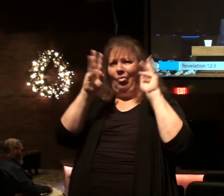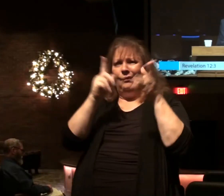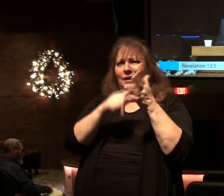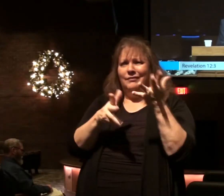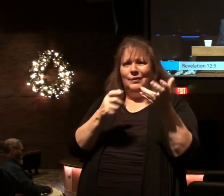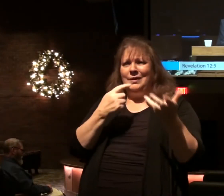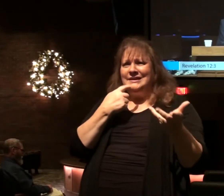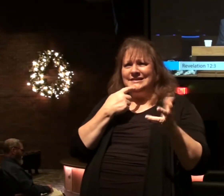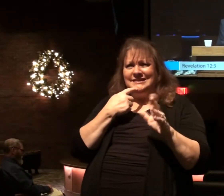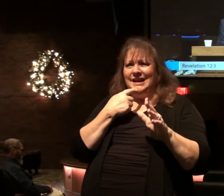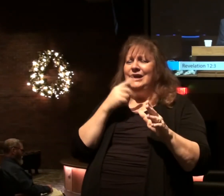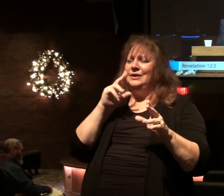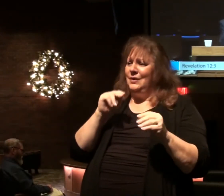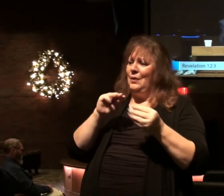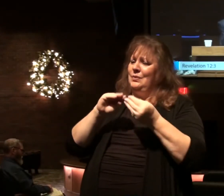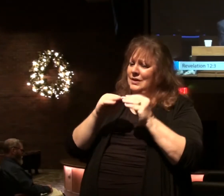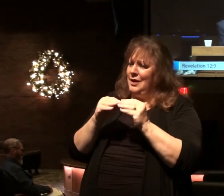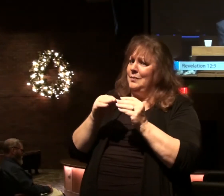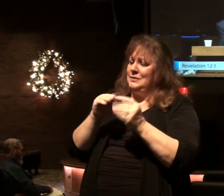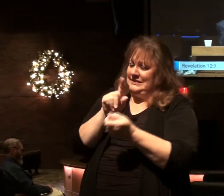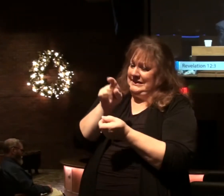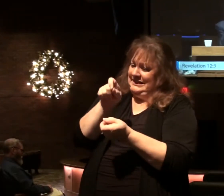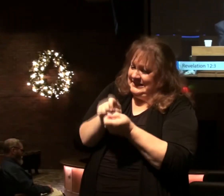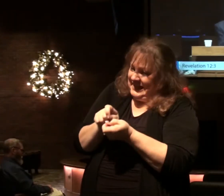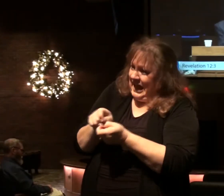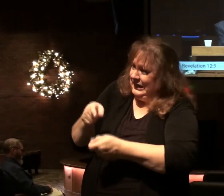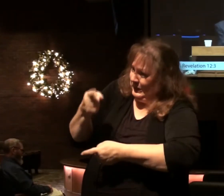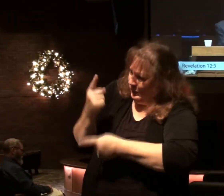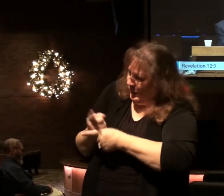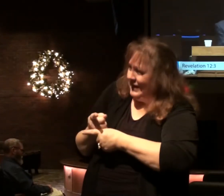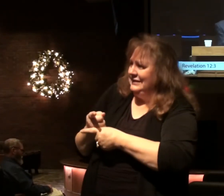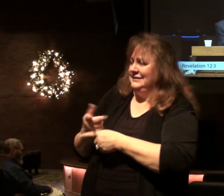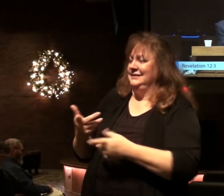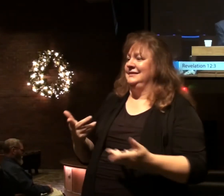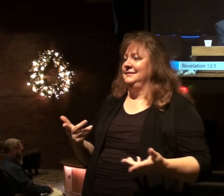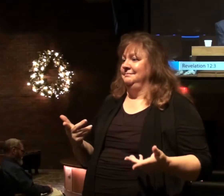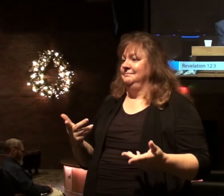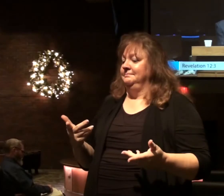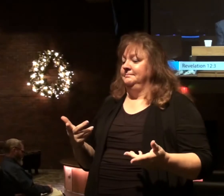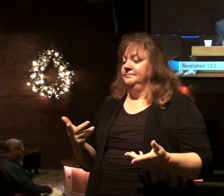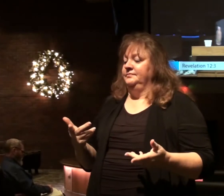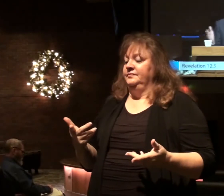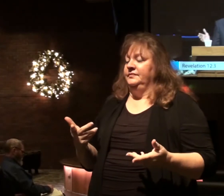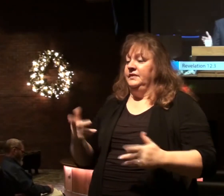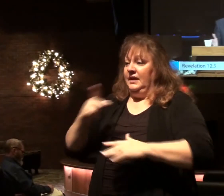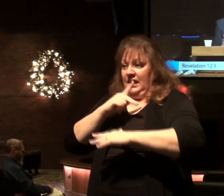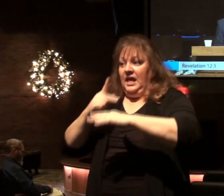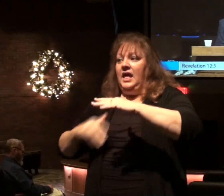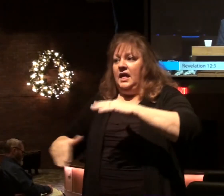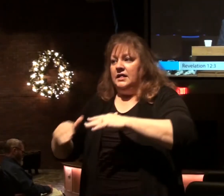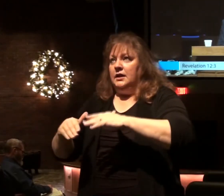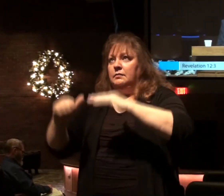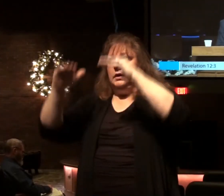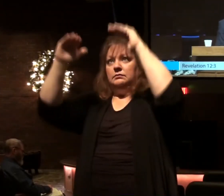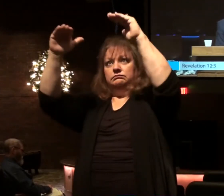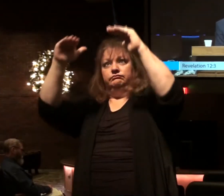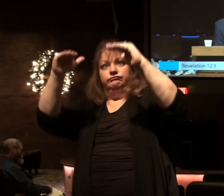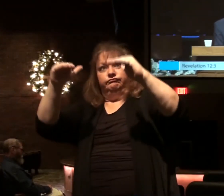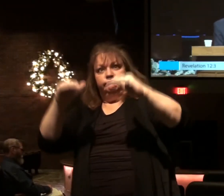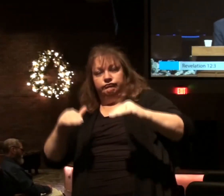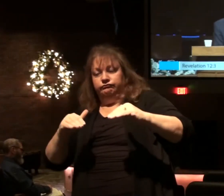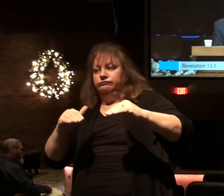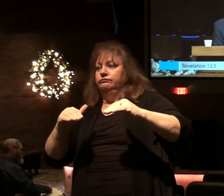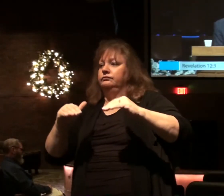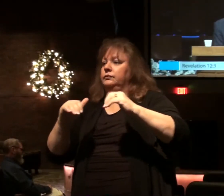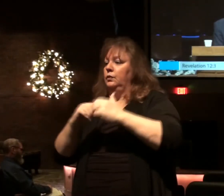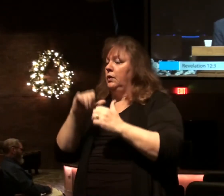whatever they want it to say. It is exactly precise. And the empires can be laid out, and it's